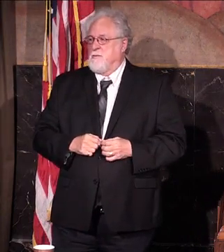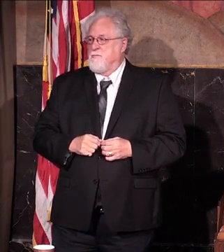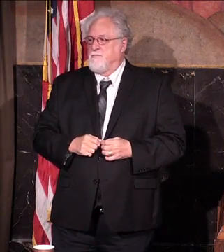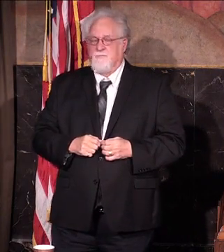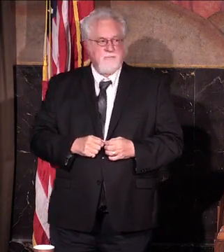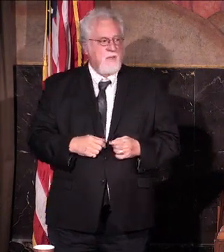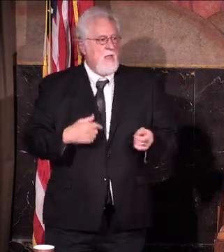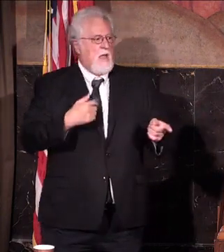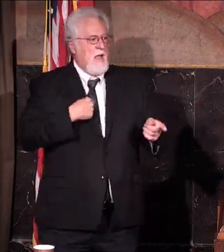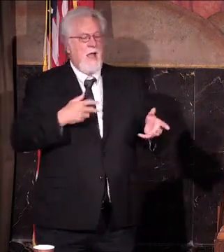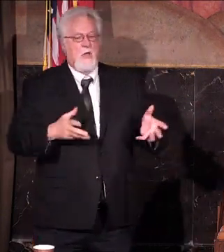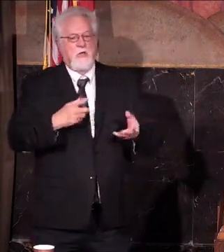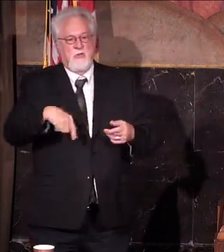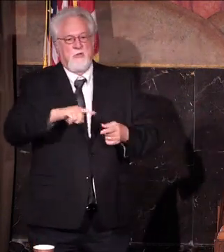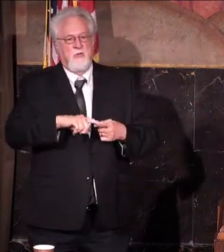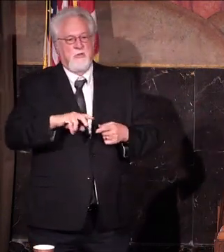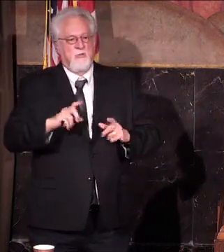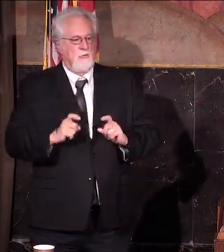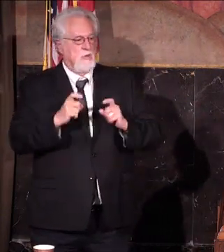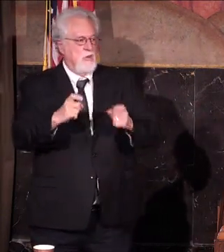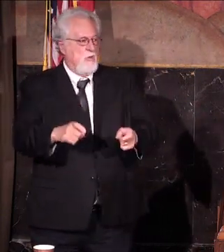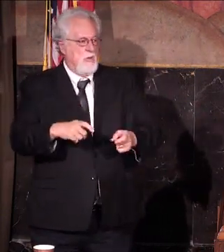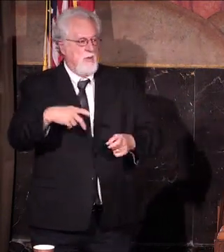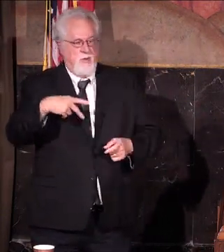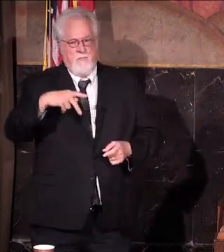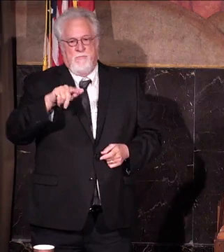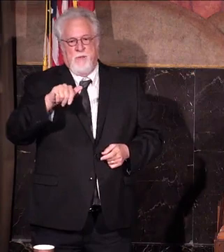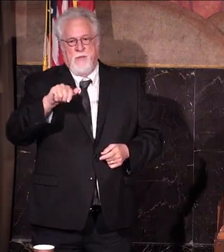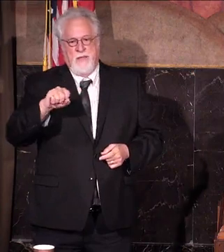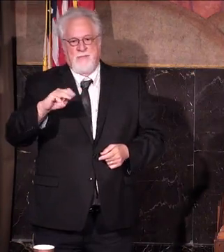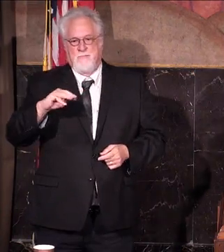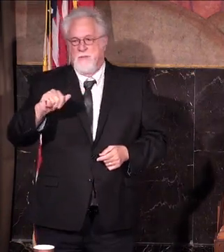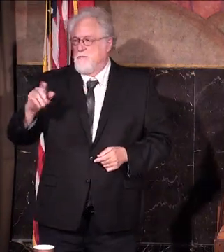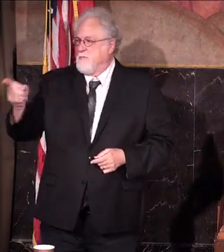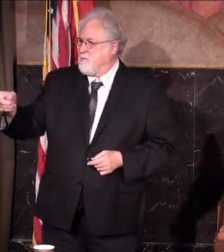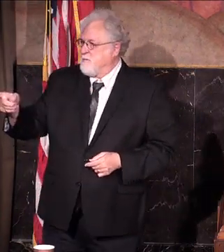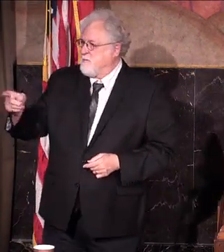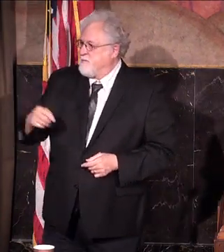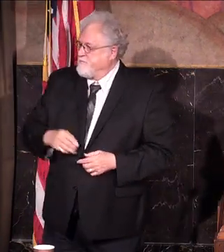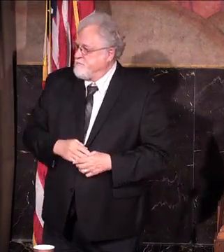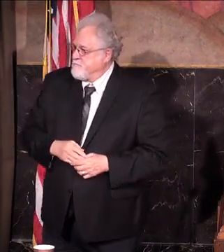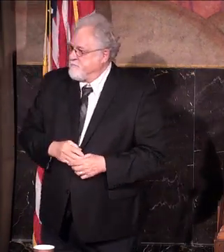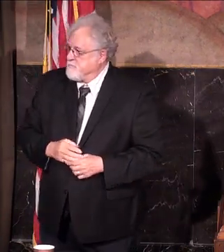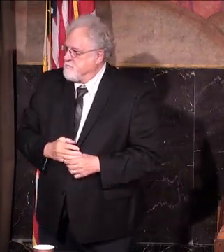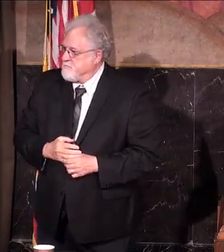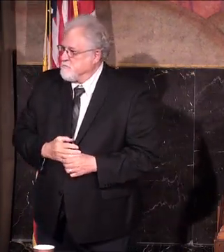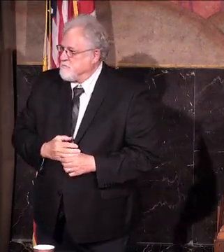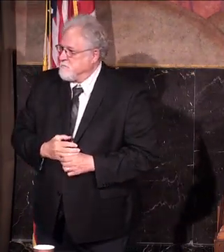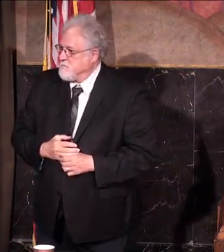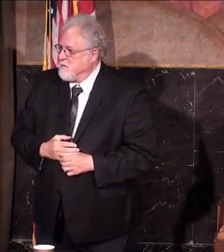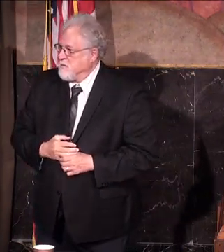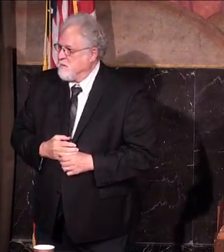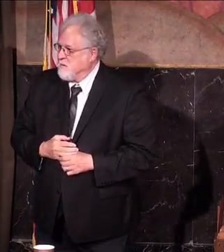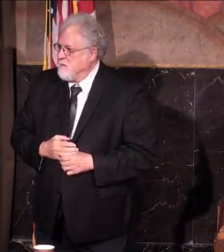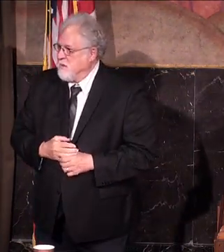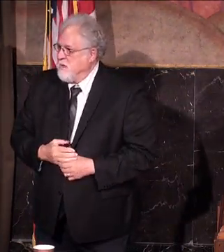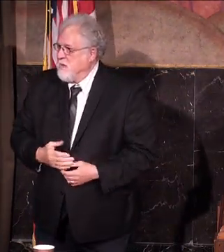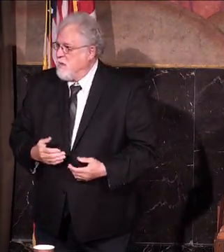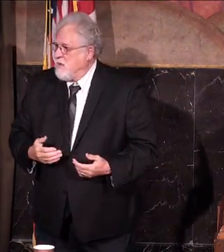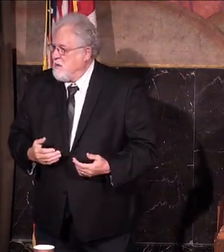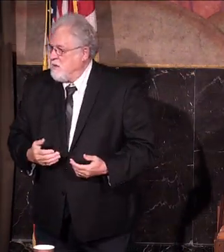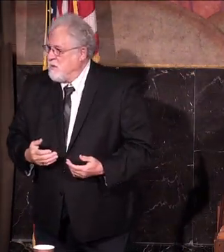So I encourage everyone around the state to donate plasma. Yes, sir. You mentioned that you added a lot of physical